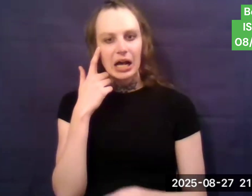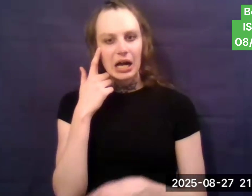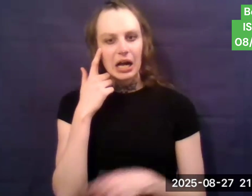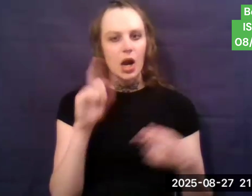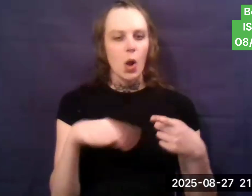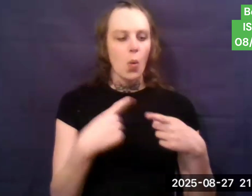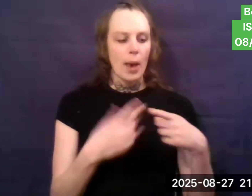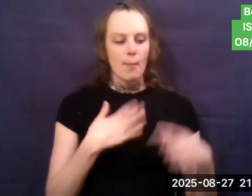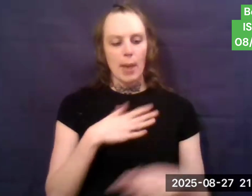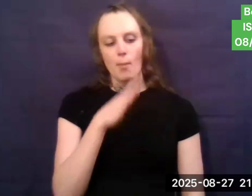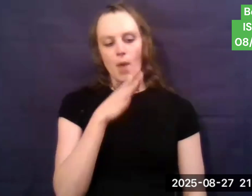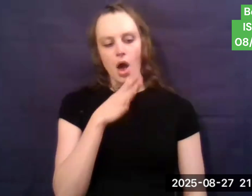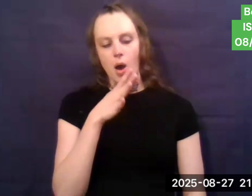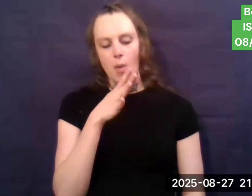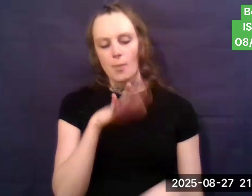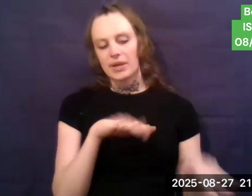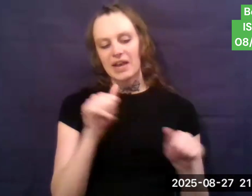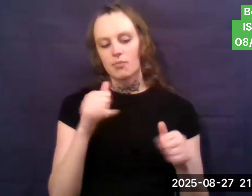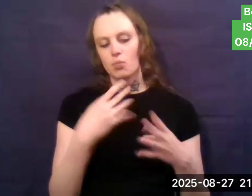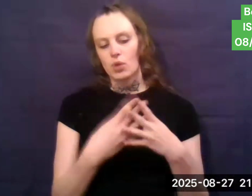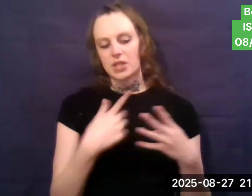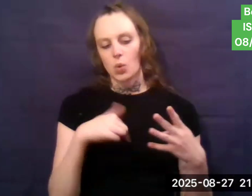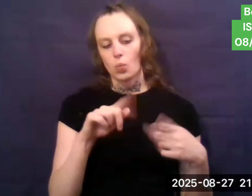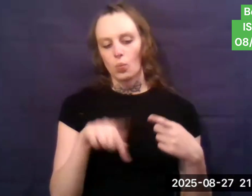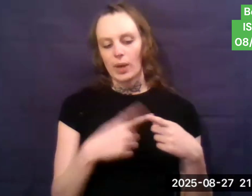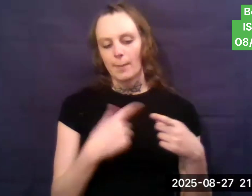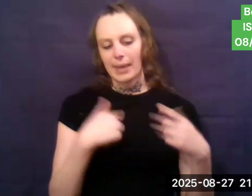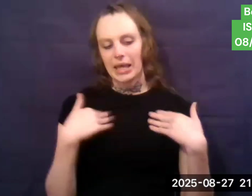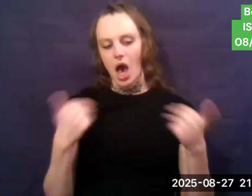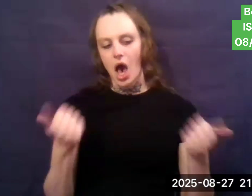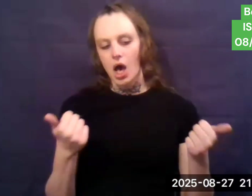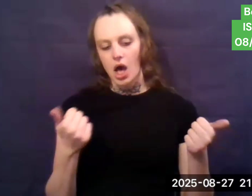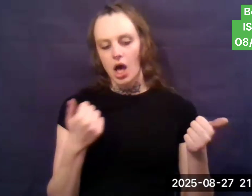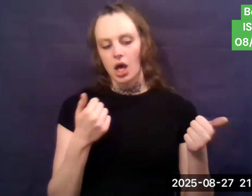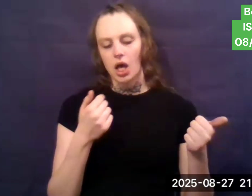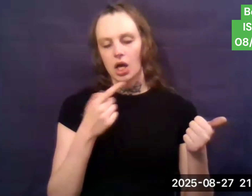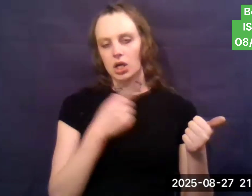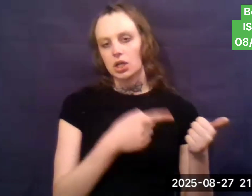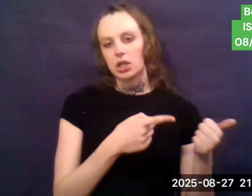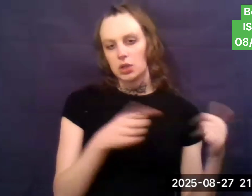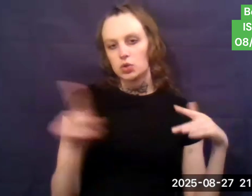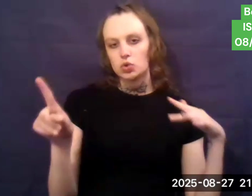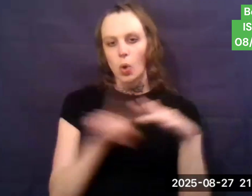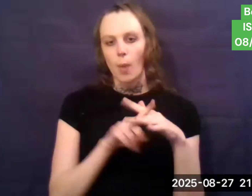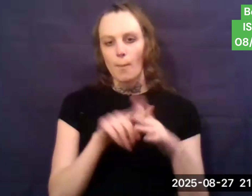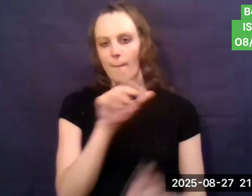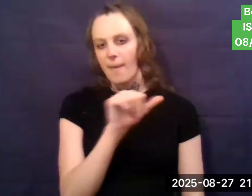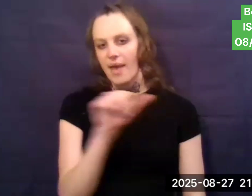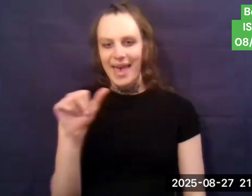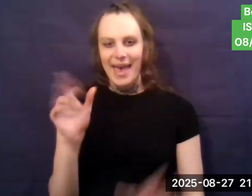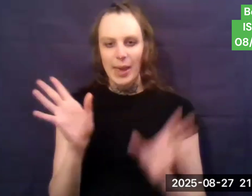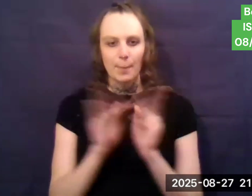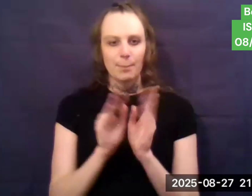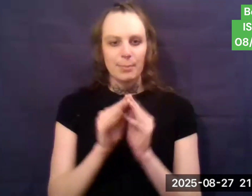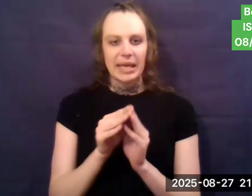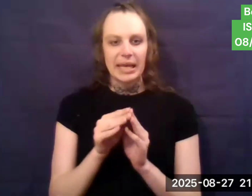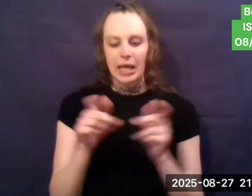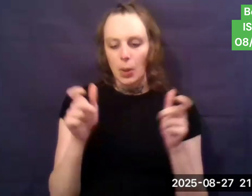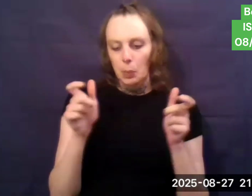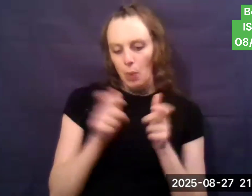was younger, she would come to these AA meetings in our, you know, hole in the wall, back of the bar on